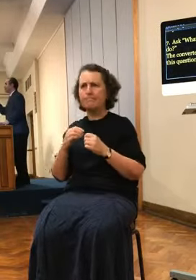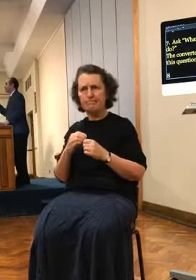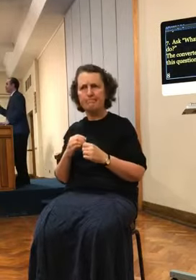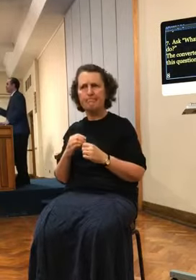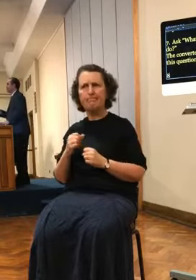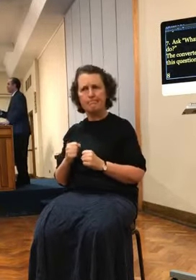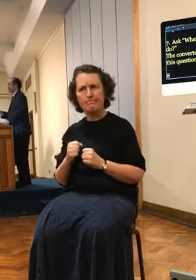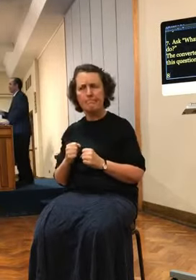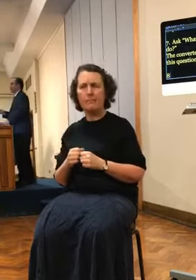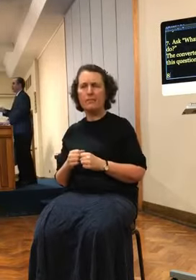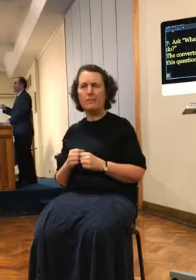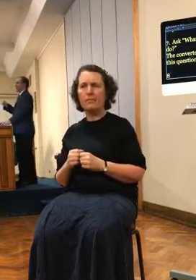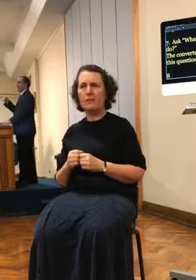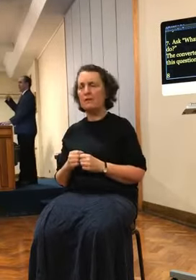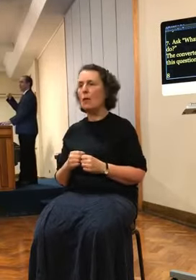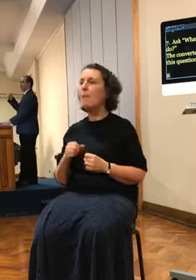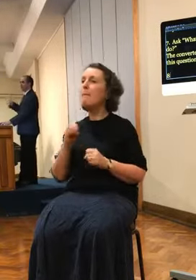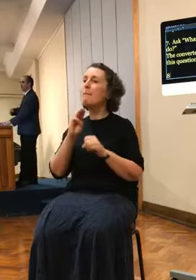calendar.